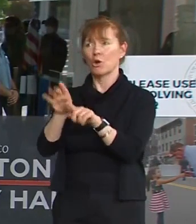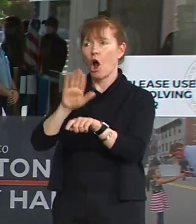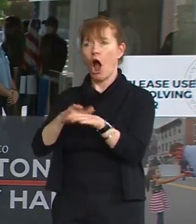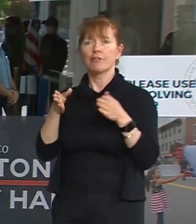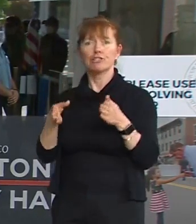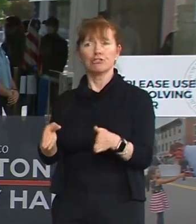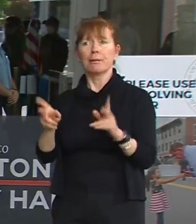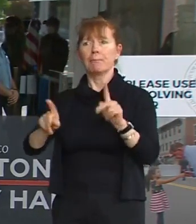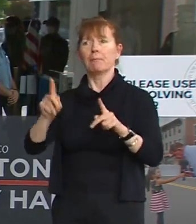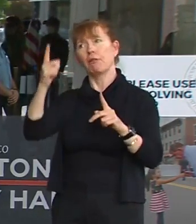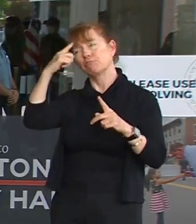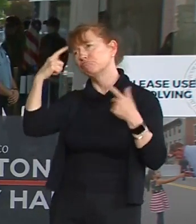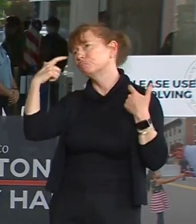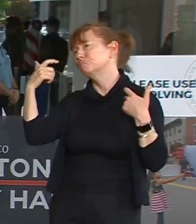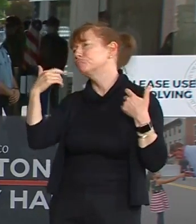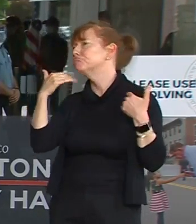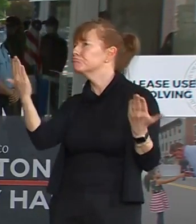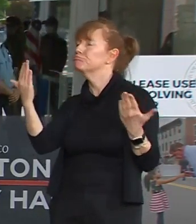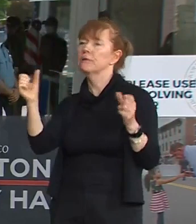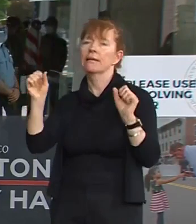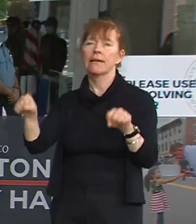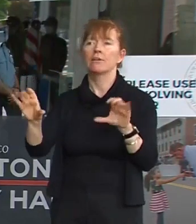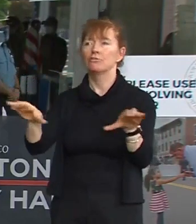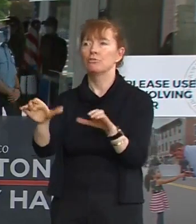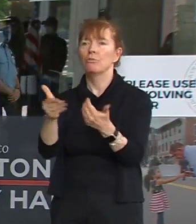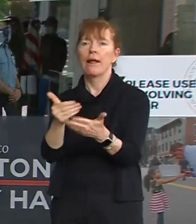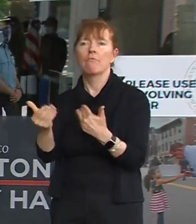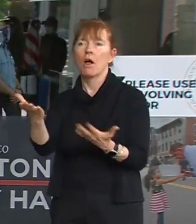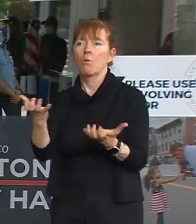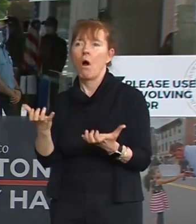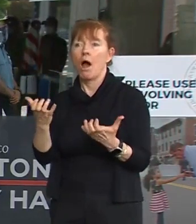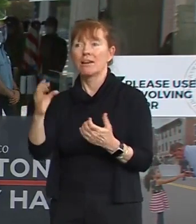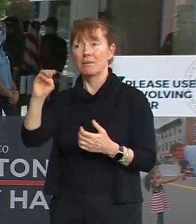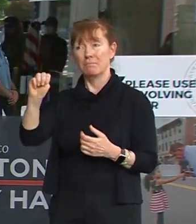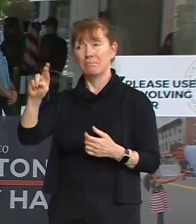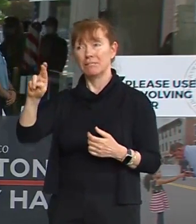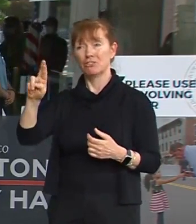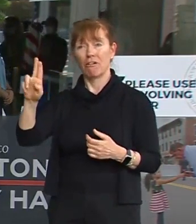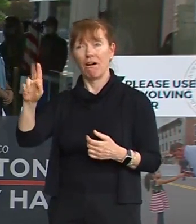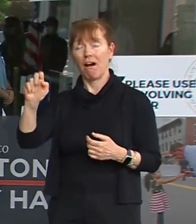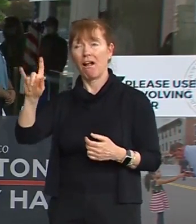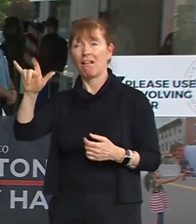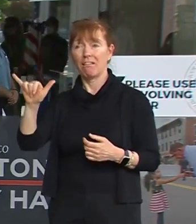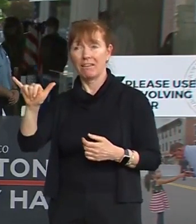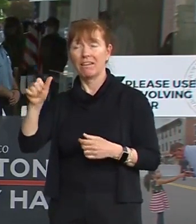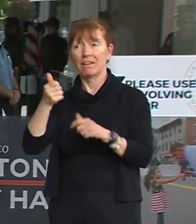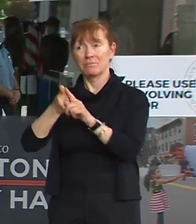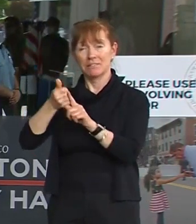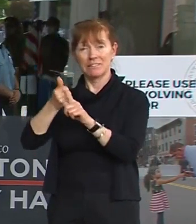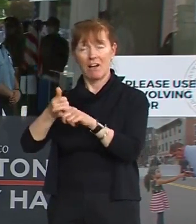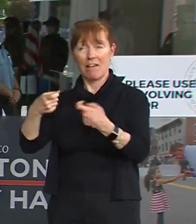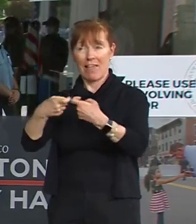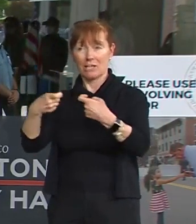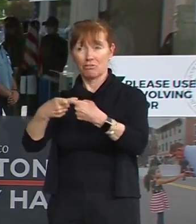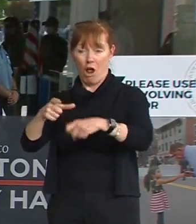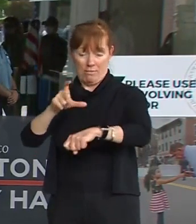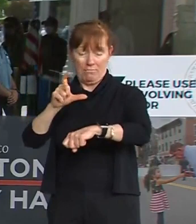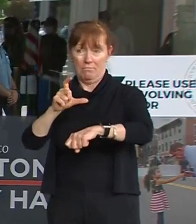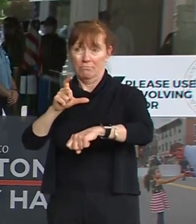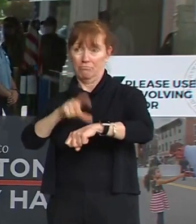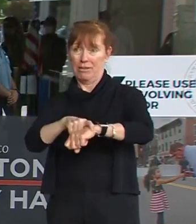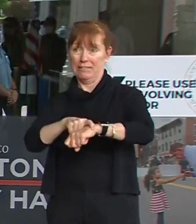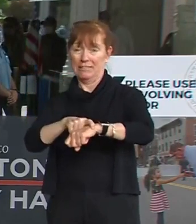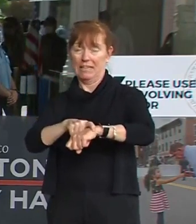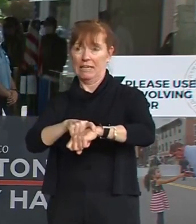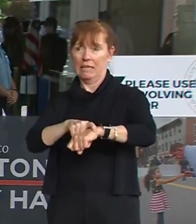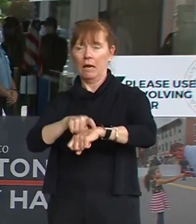whatever you want. You heard me cite before that Mr. Utley, who had an electronic bracelet on for an OUI and firearm